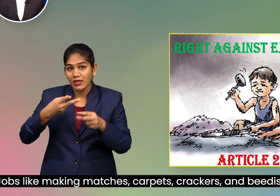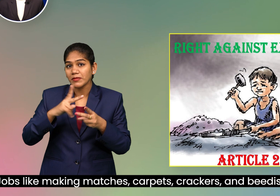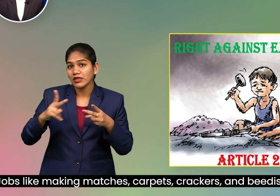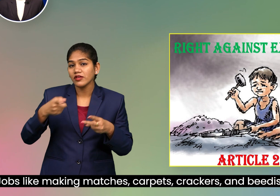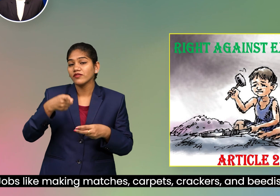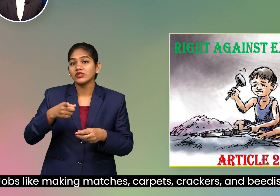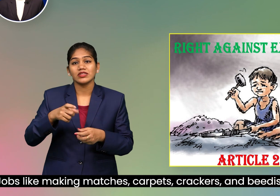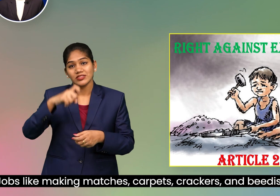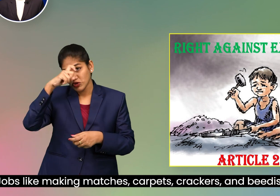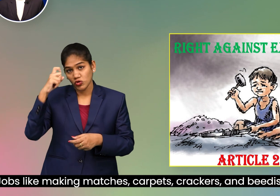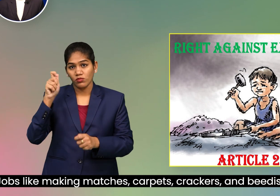children.